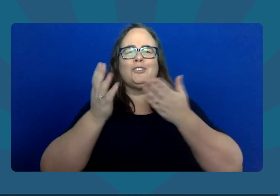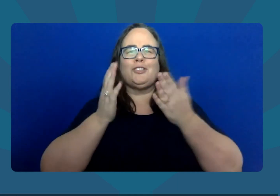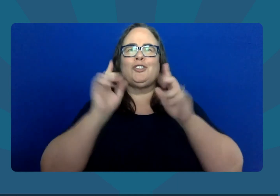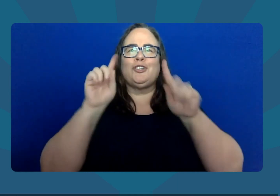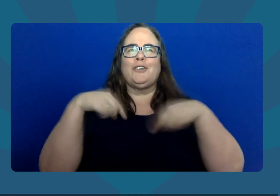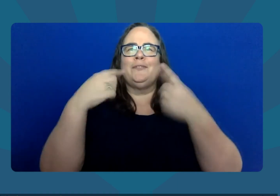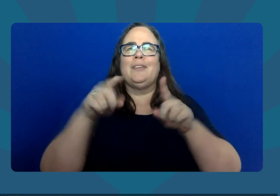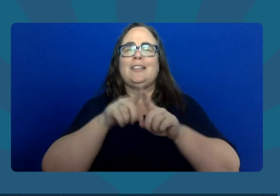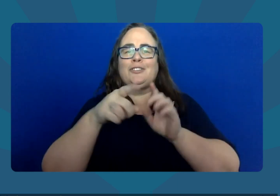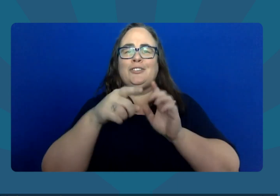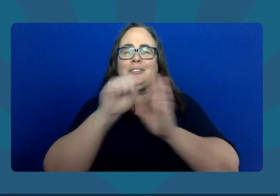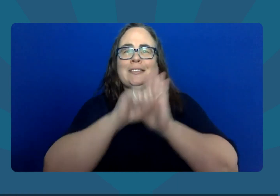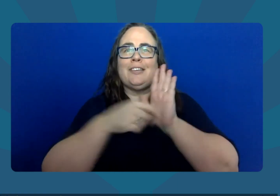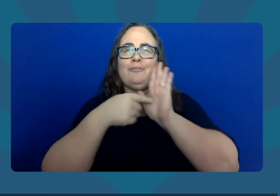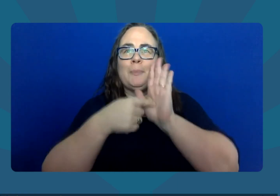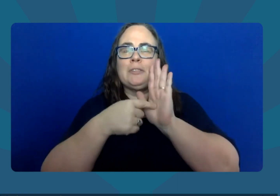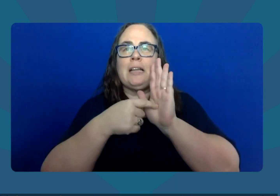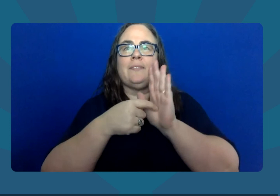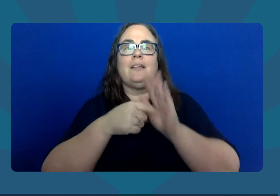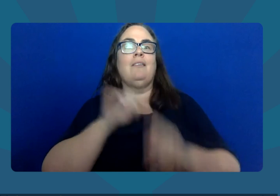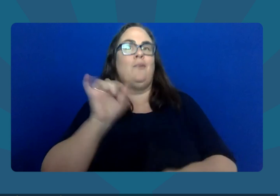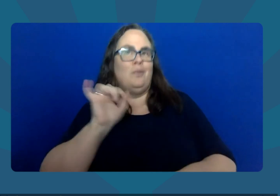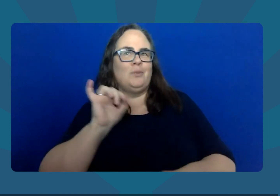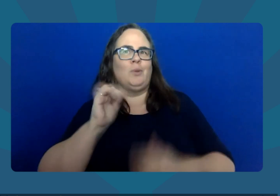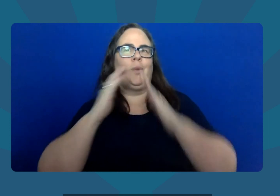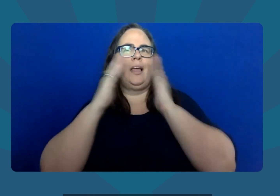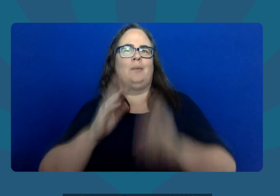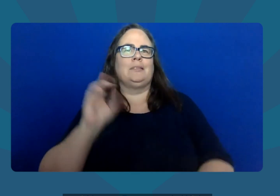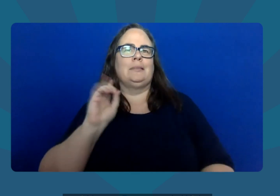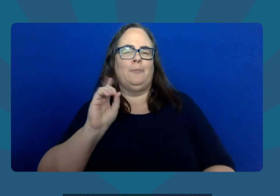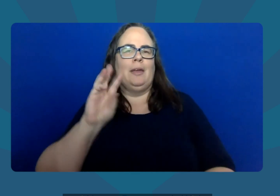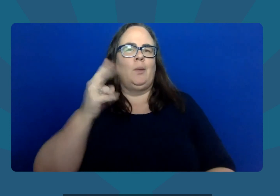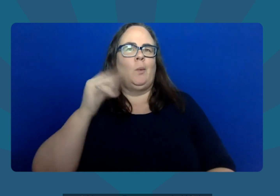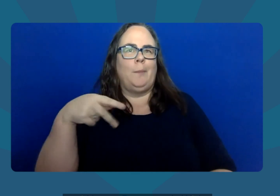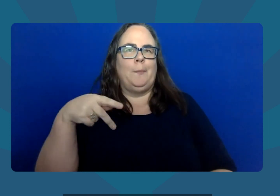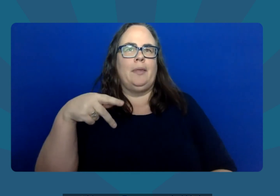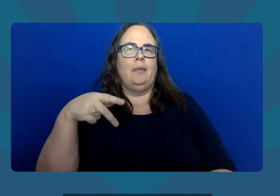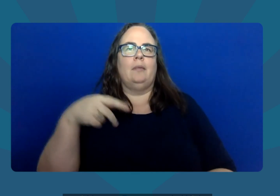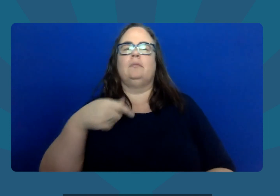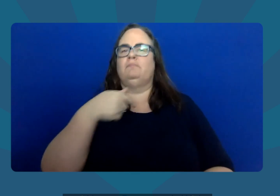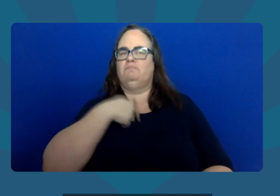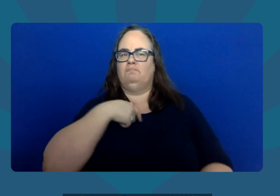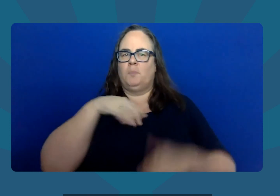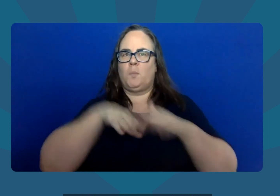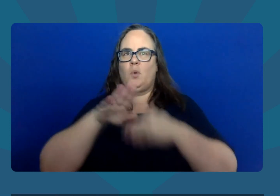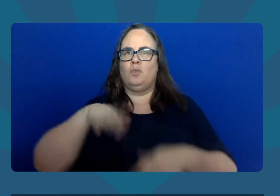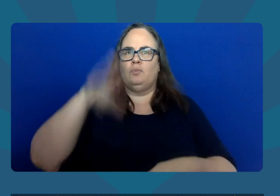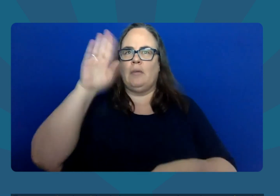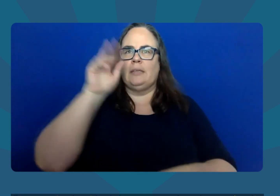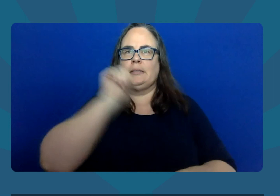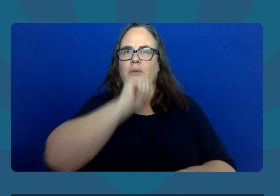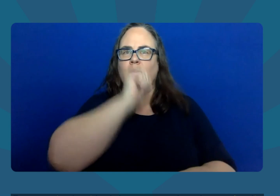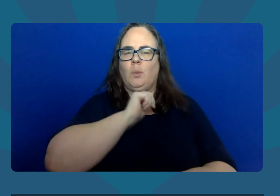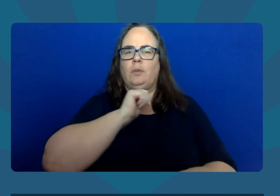It's been an honor to serve as your state representative and House Democratic Whip. Born